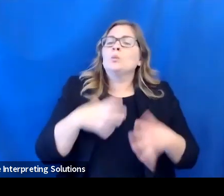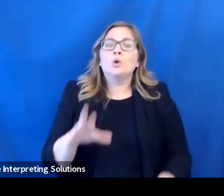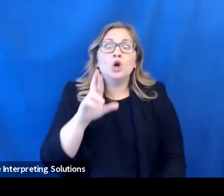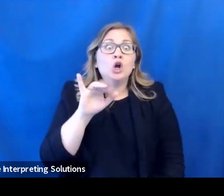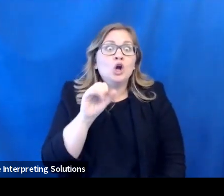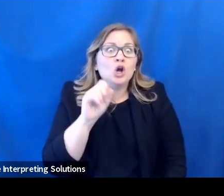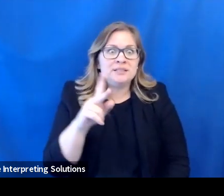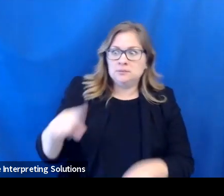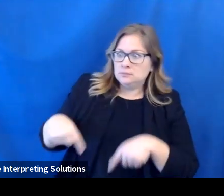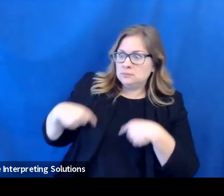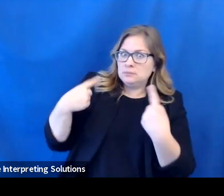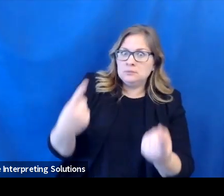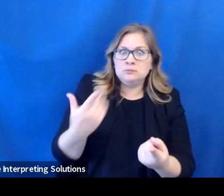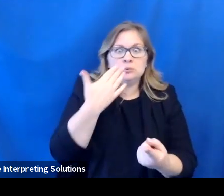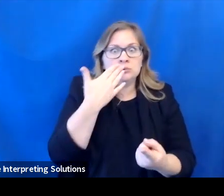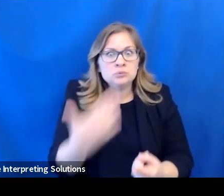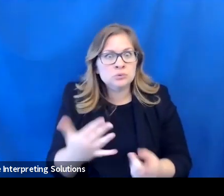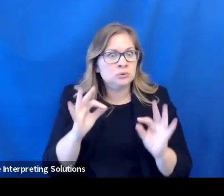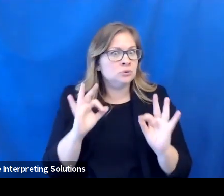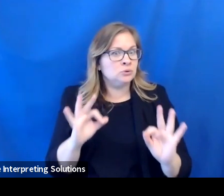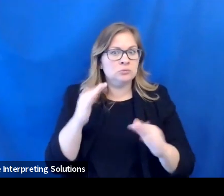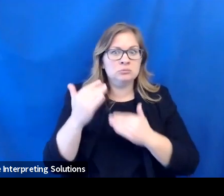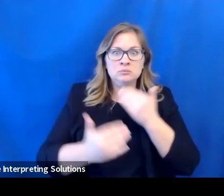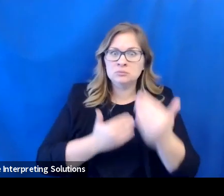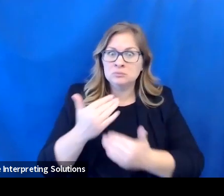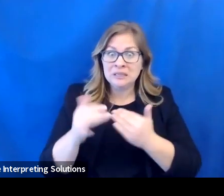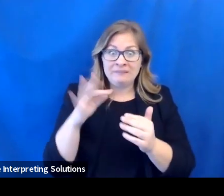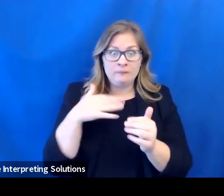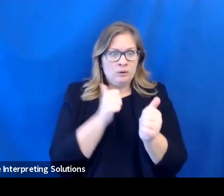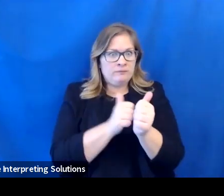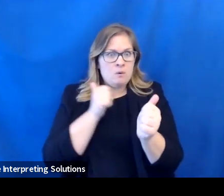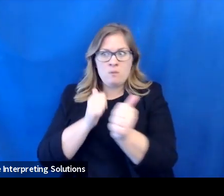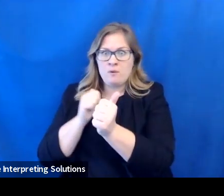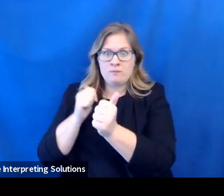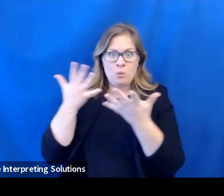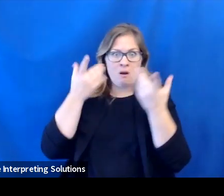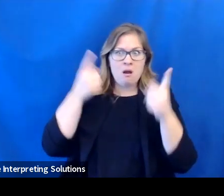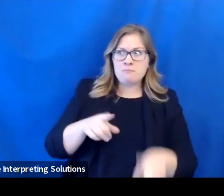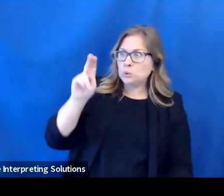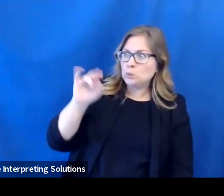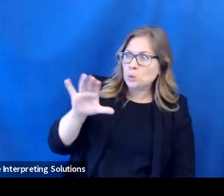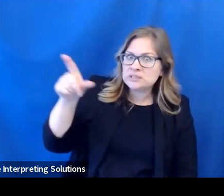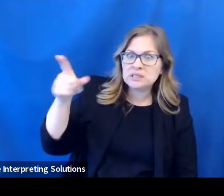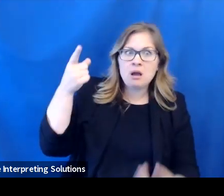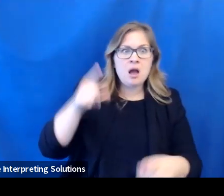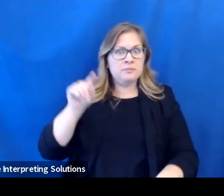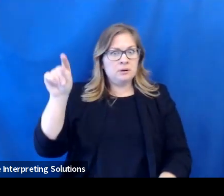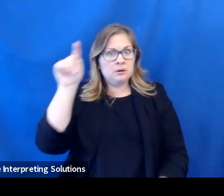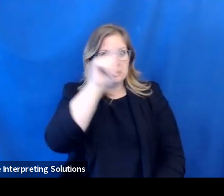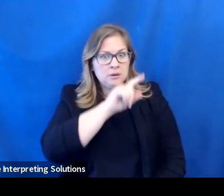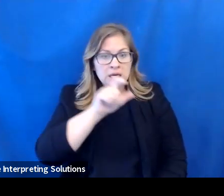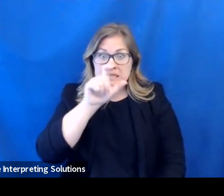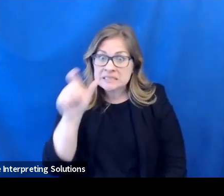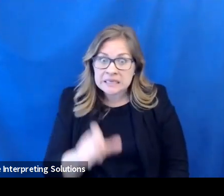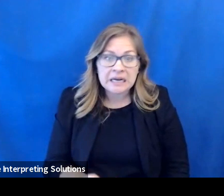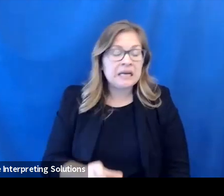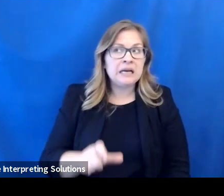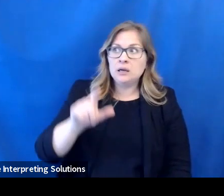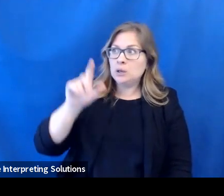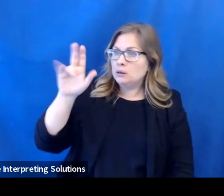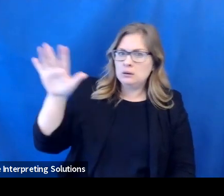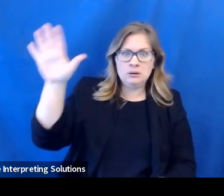is that if we avoid what happened in New York City, we avoid the Italy situation, and we're able to get the care, that's a